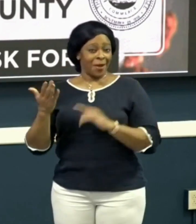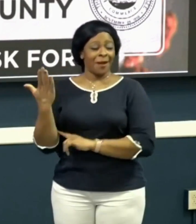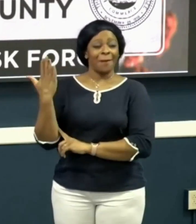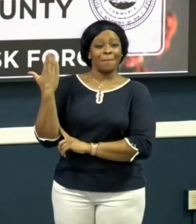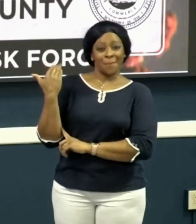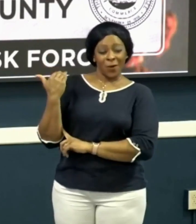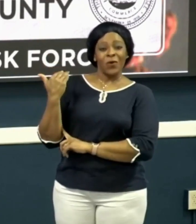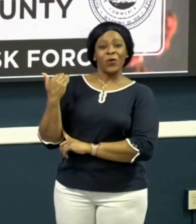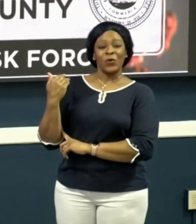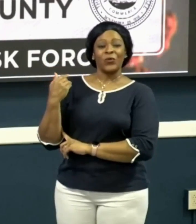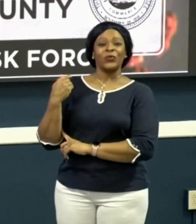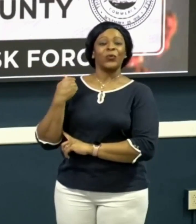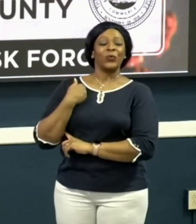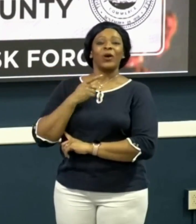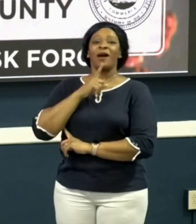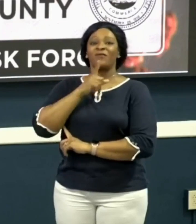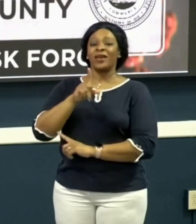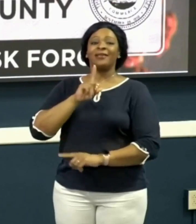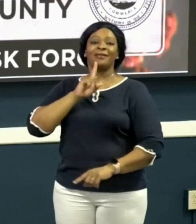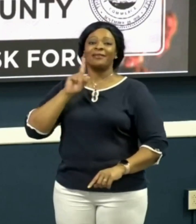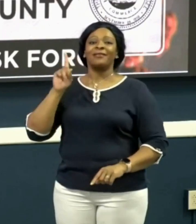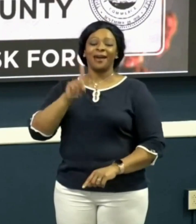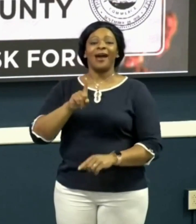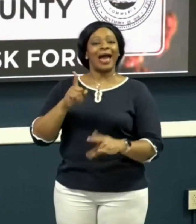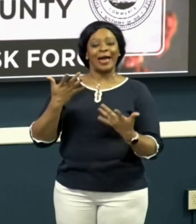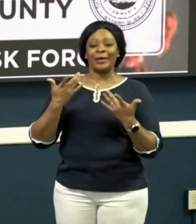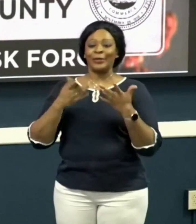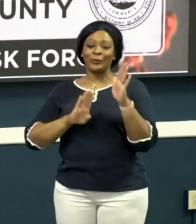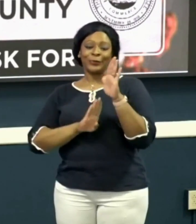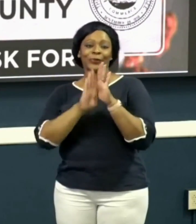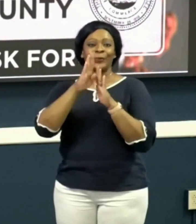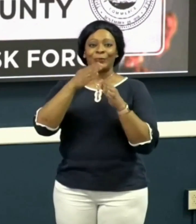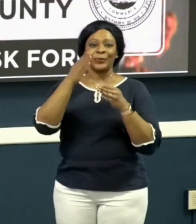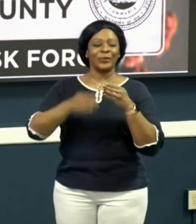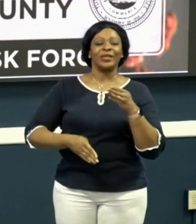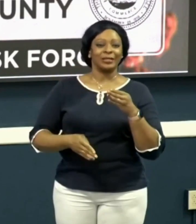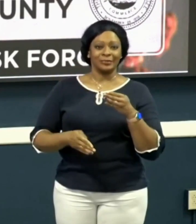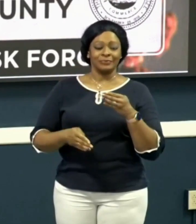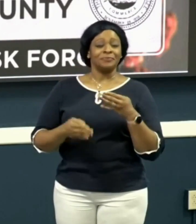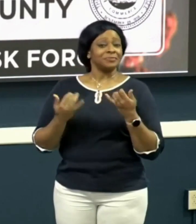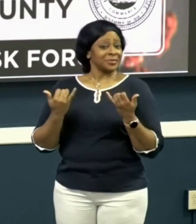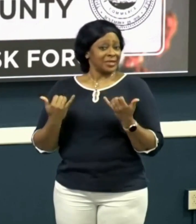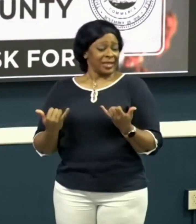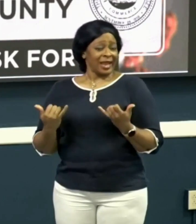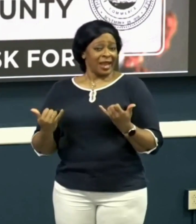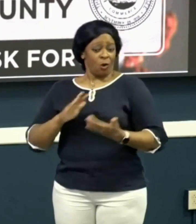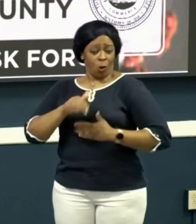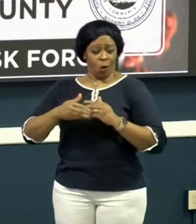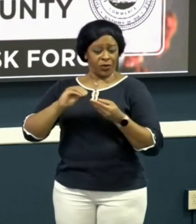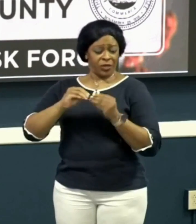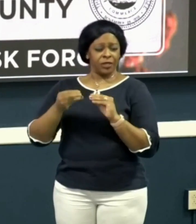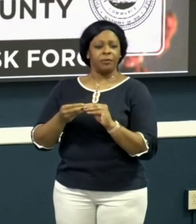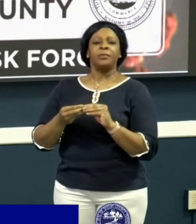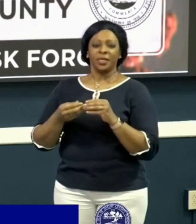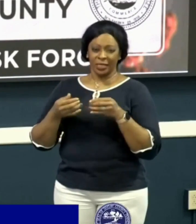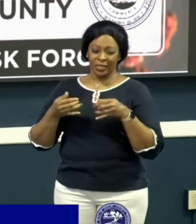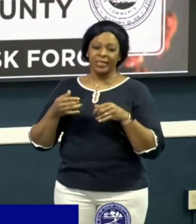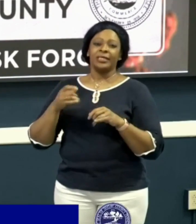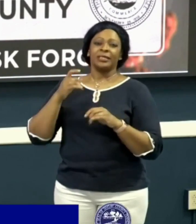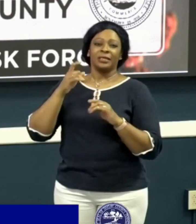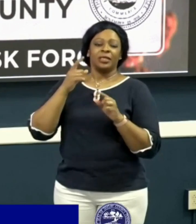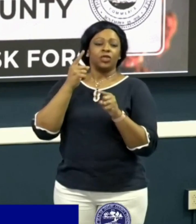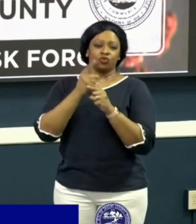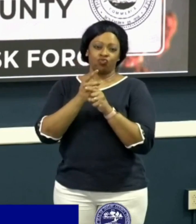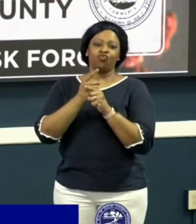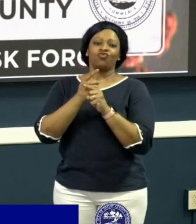we officially declare that a surge is over. With that said, all of the numbers are going in the